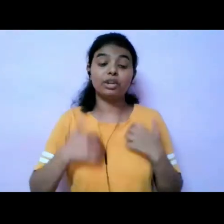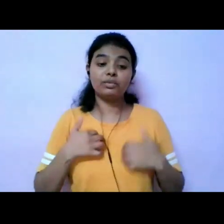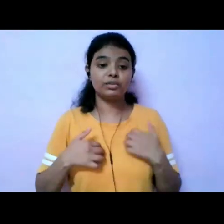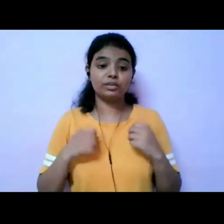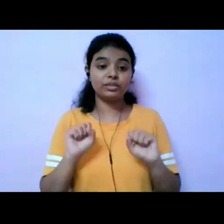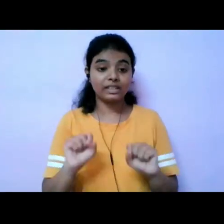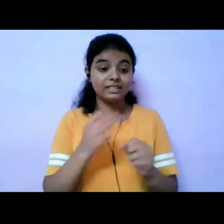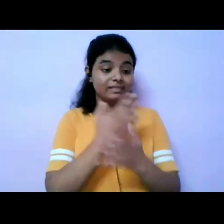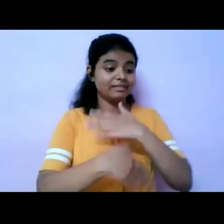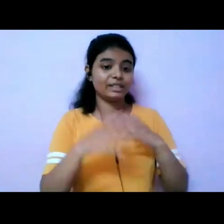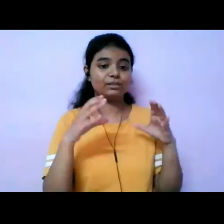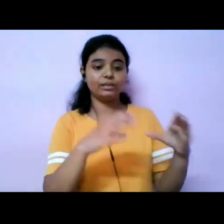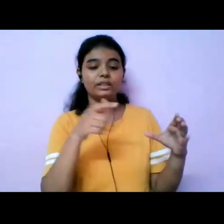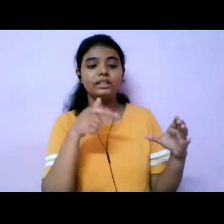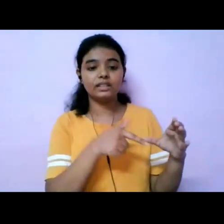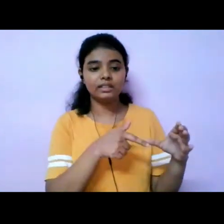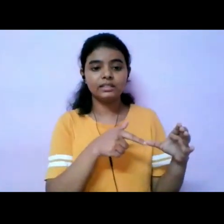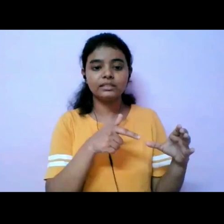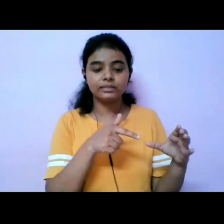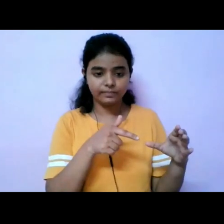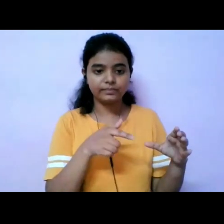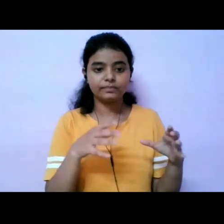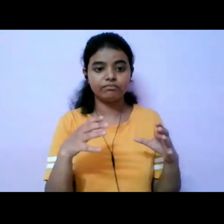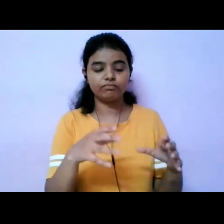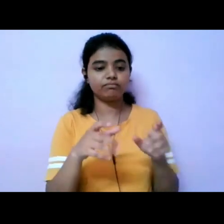The word disability enters